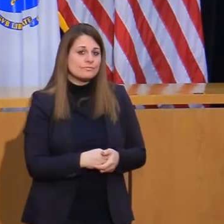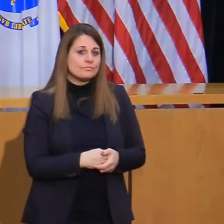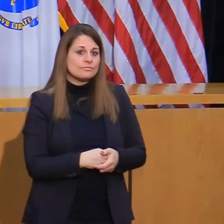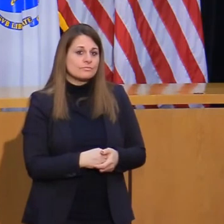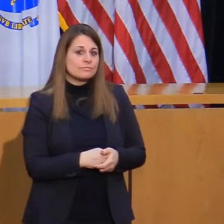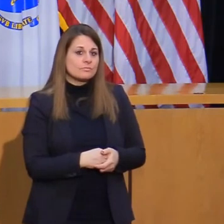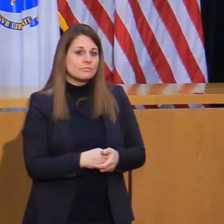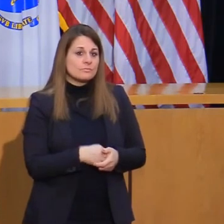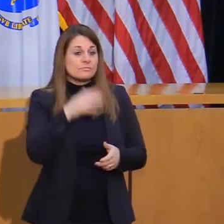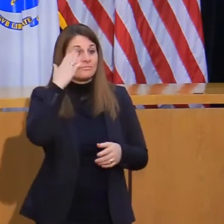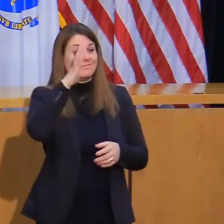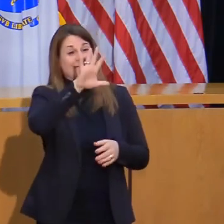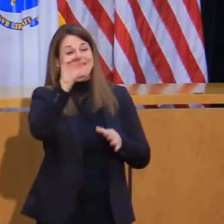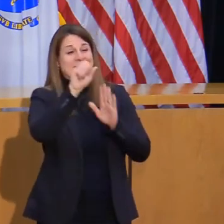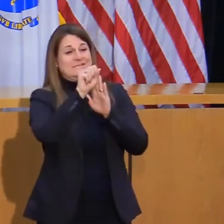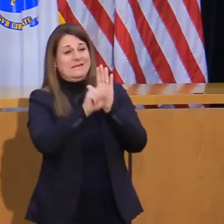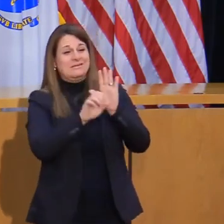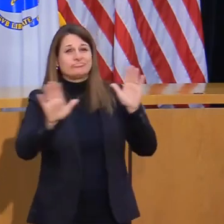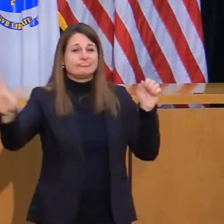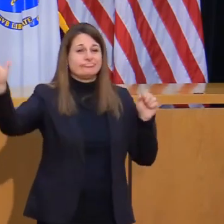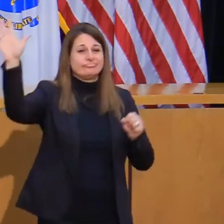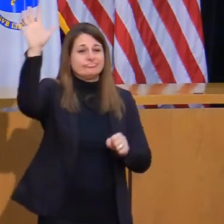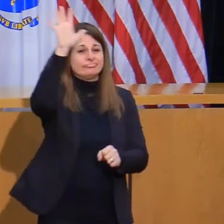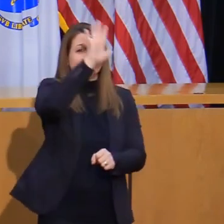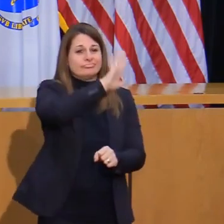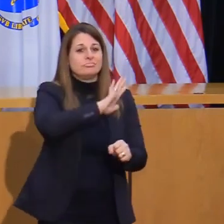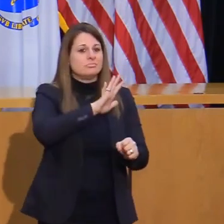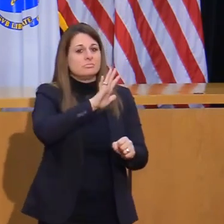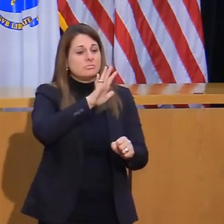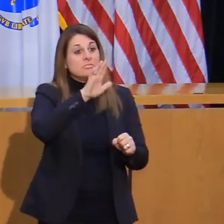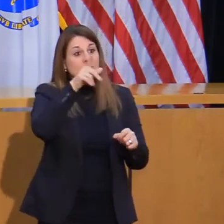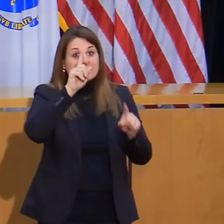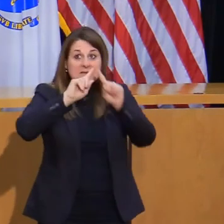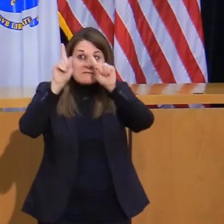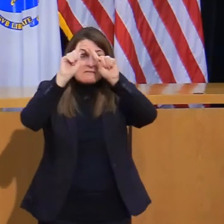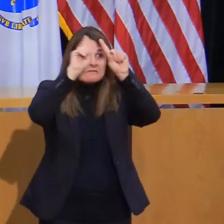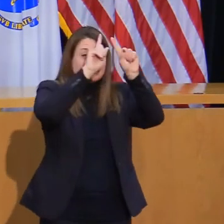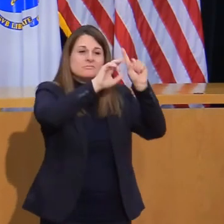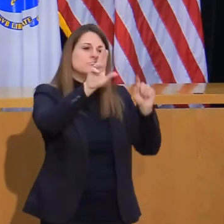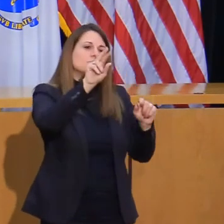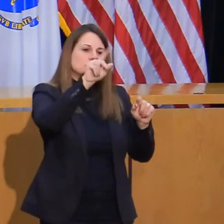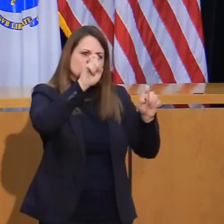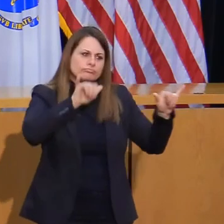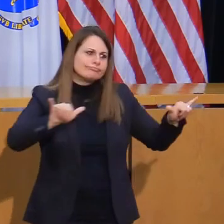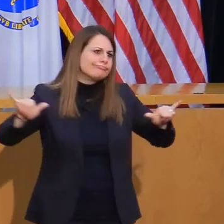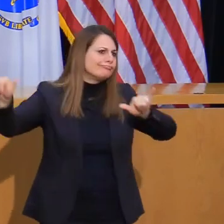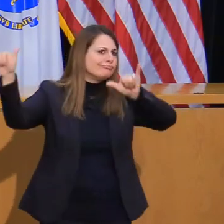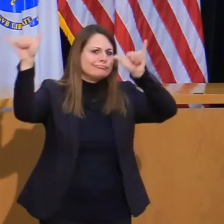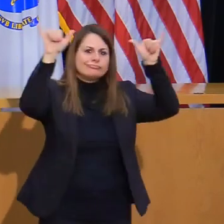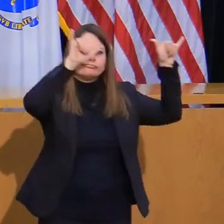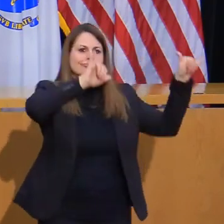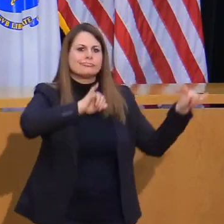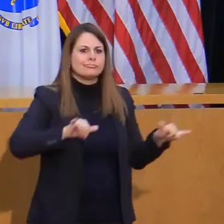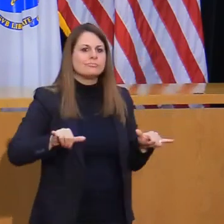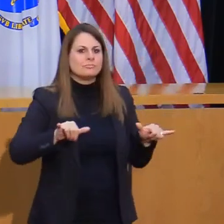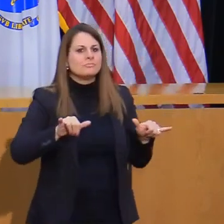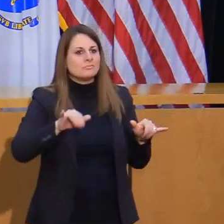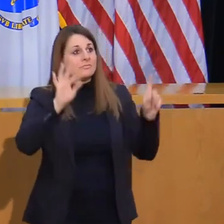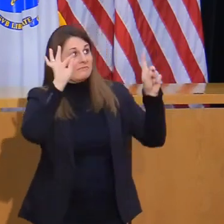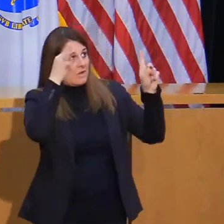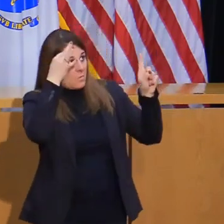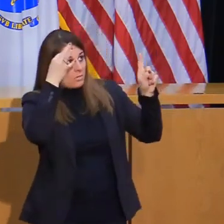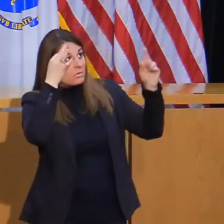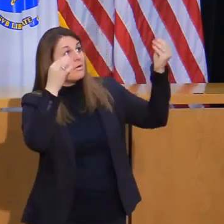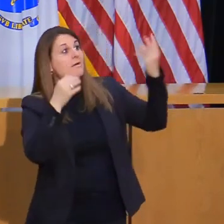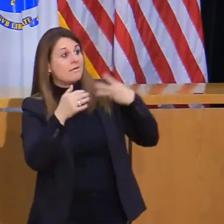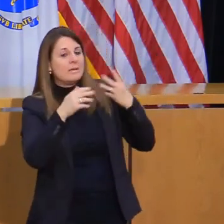different things on this could get pretty complicated. I think there are two big issues we really need to figure